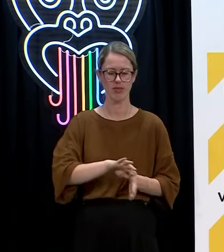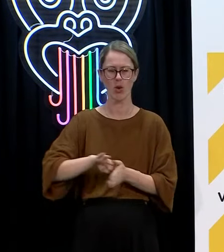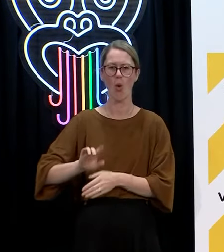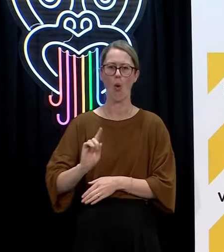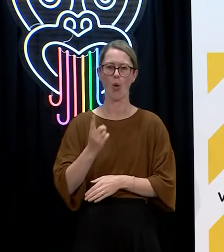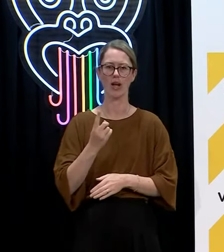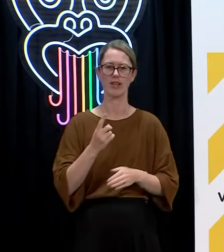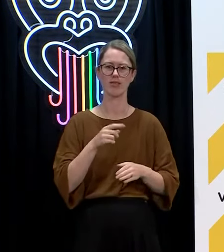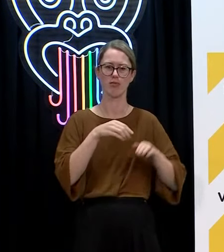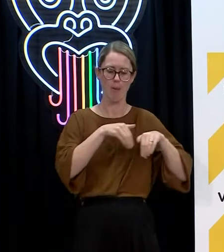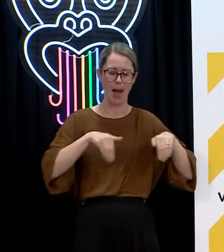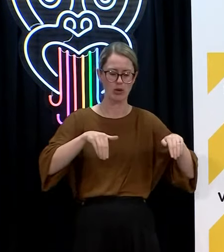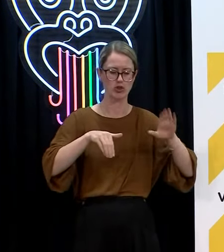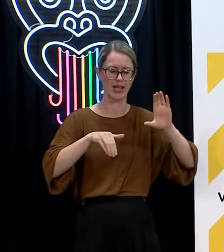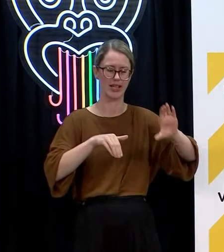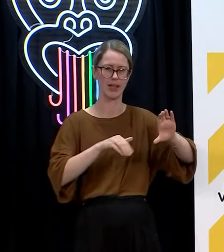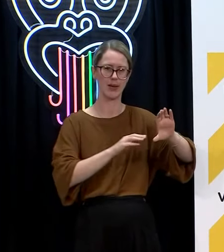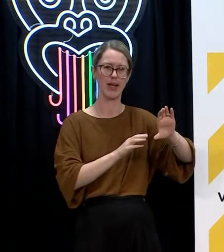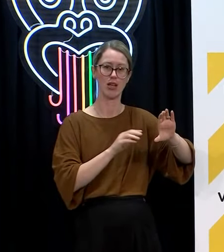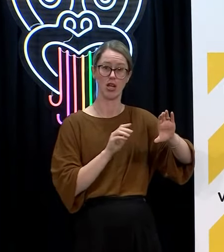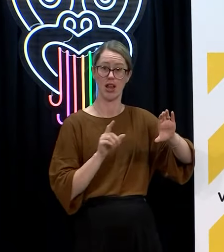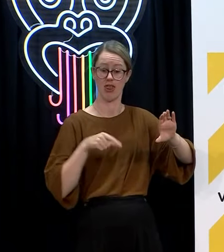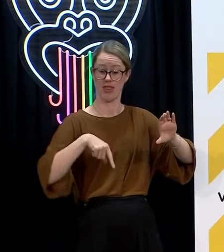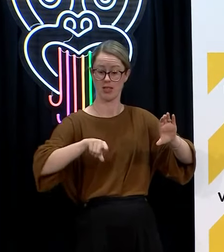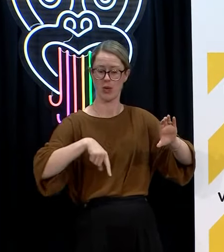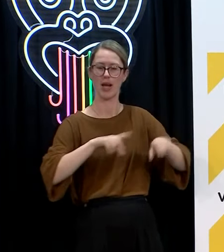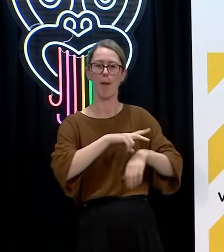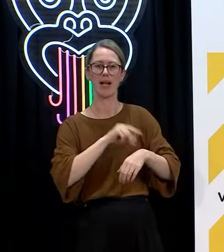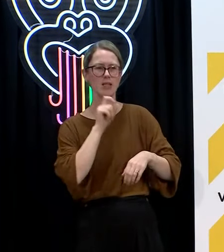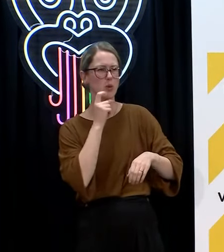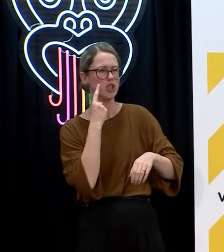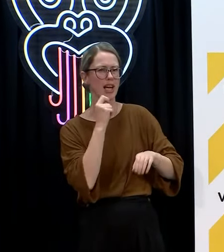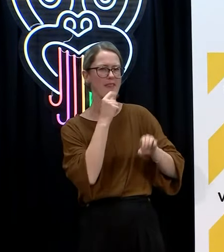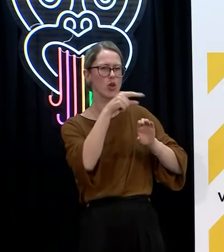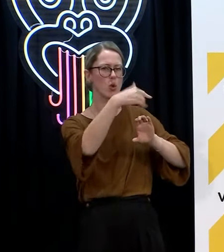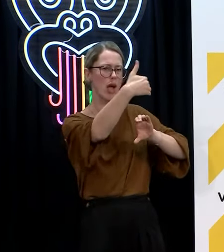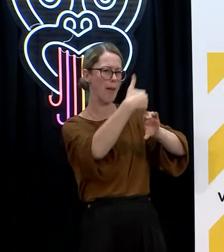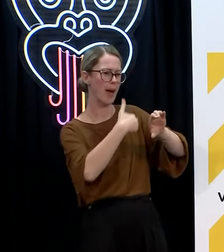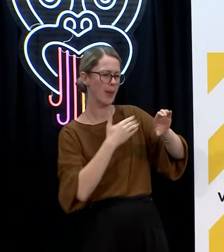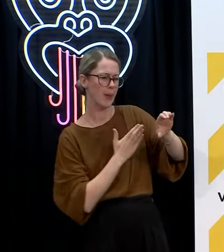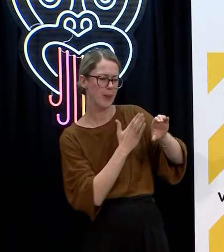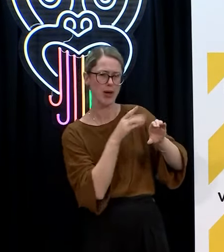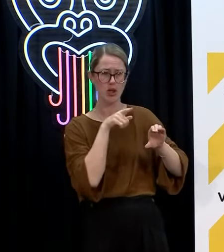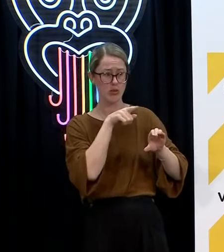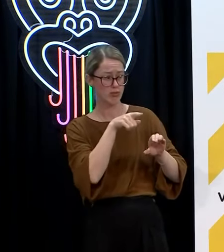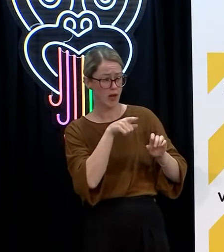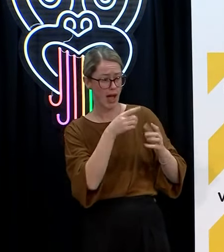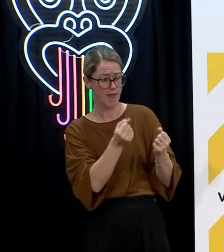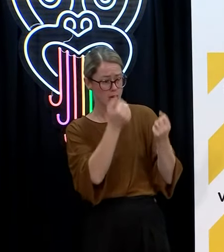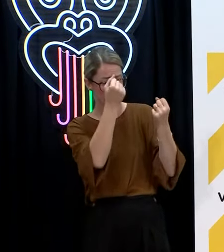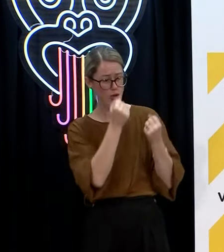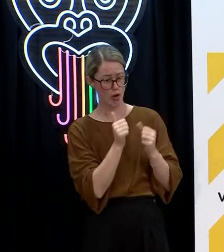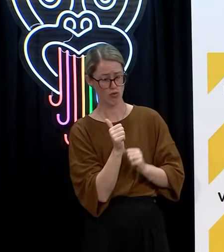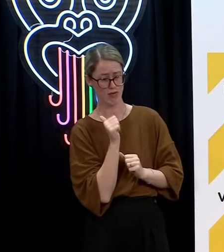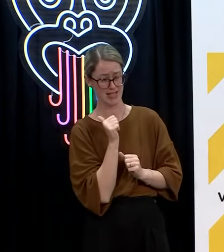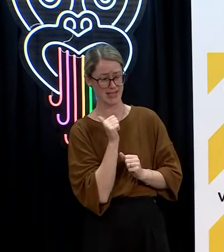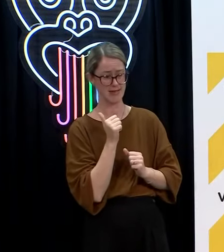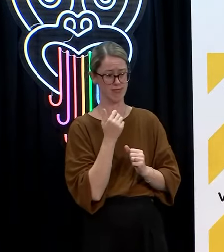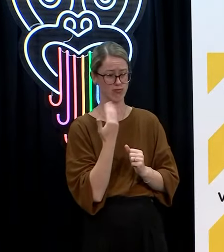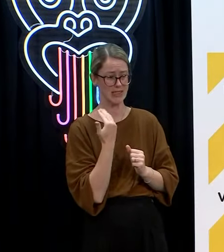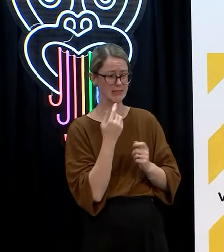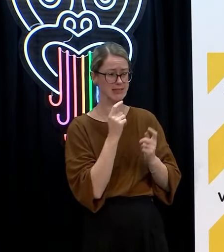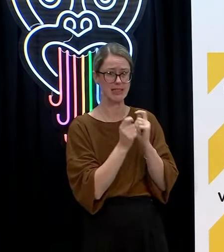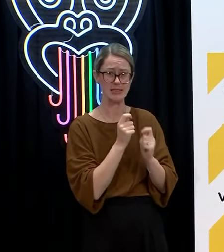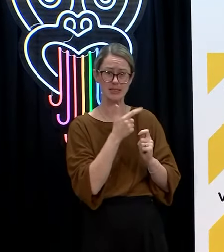boundary, later this week, police will begin checking that people who are permitted to cross the boundary have got proof that they have had a test in the last